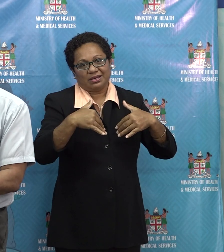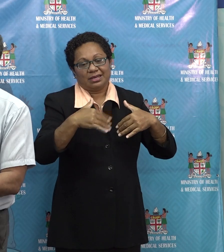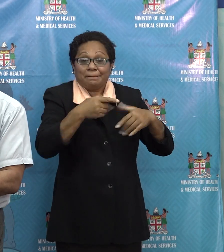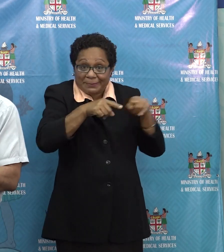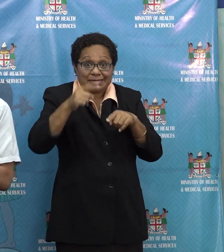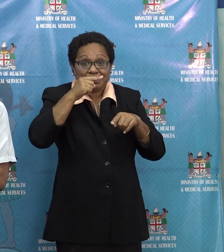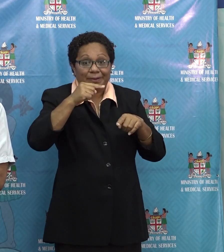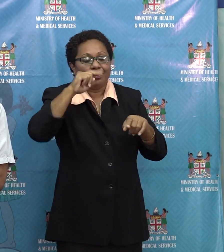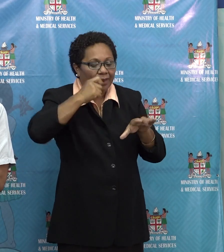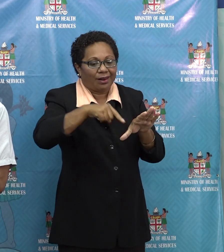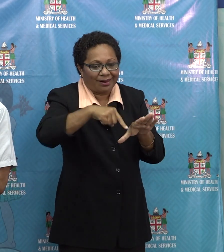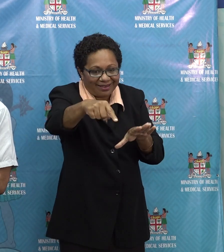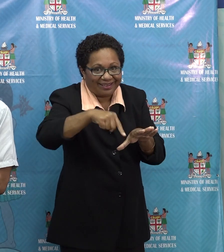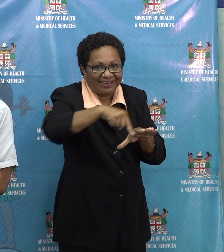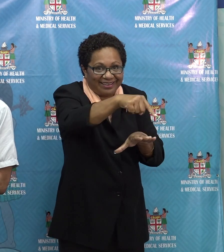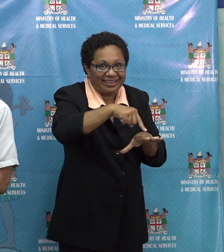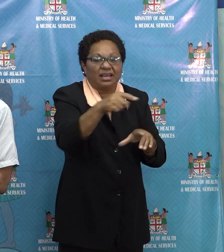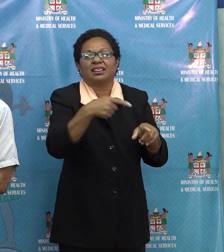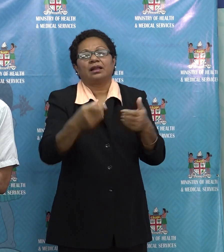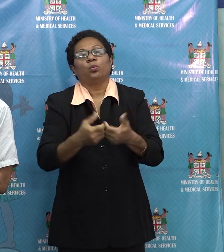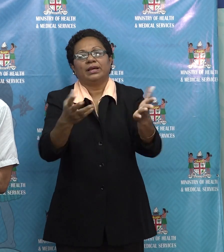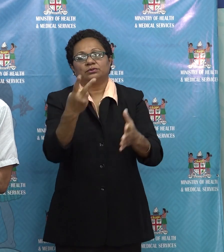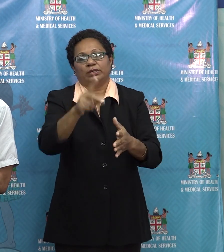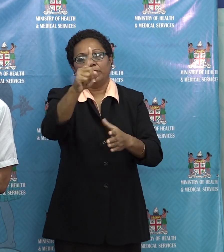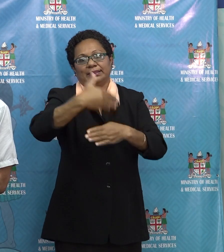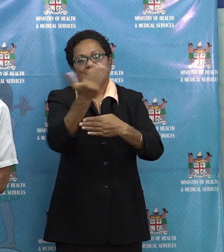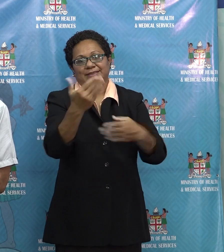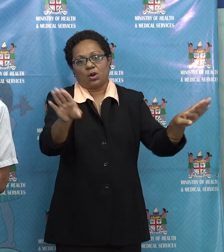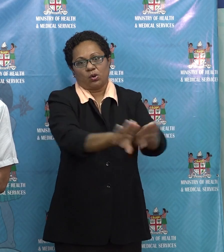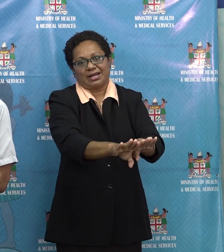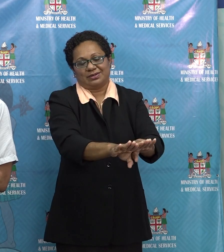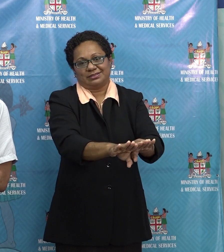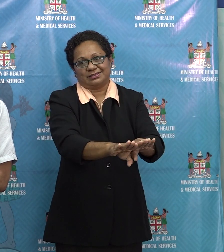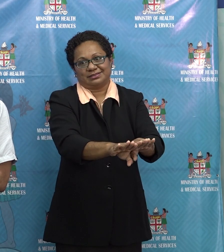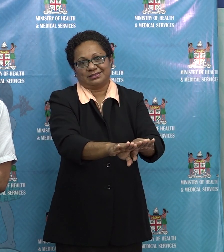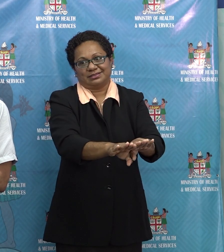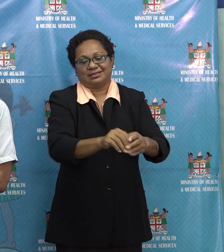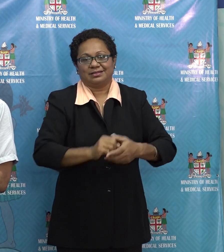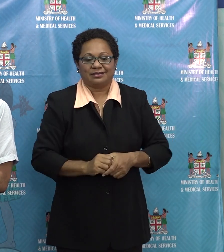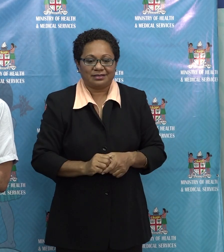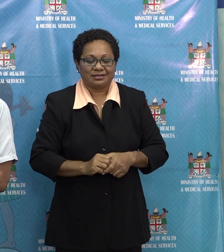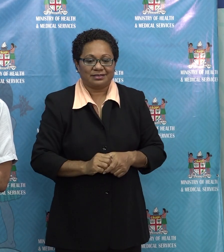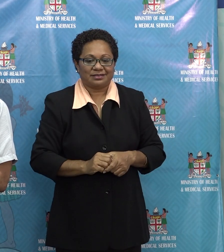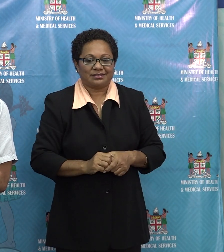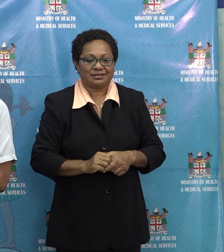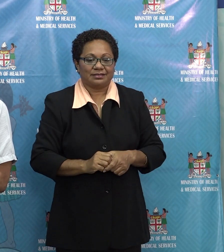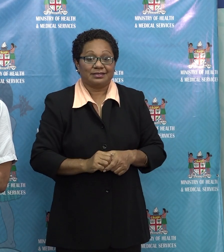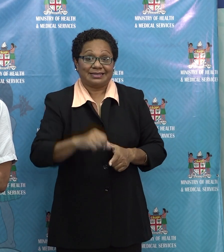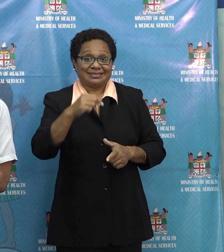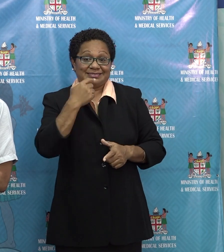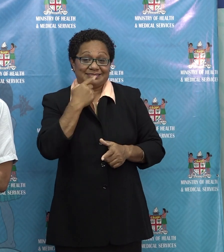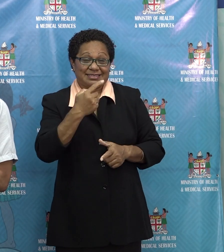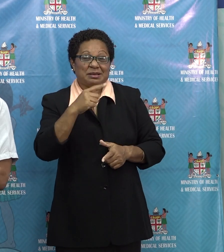And that means that 21 days will be spent for nothing. It is because of that particular